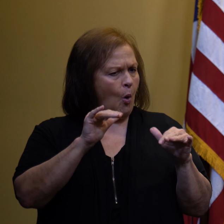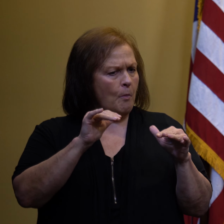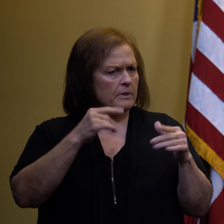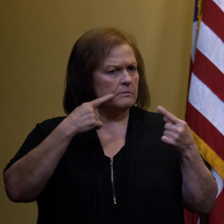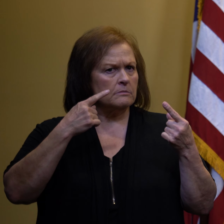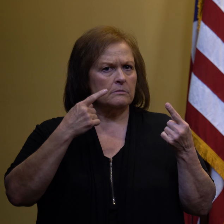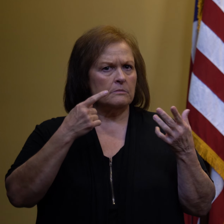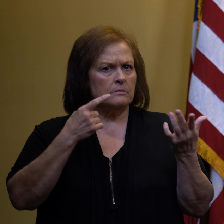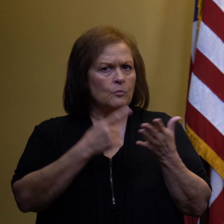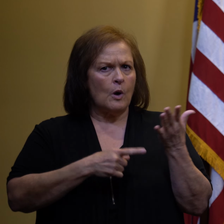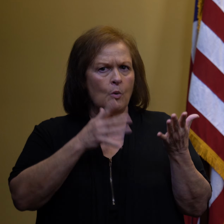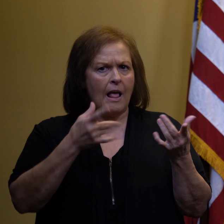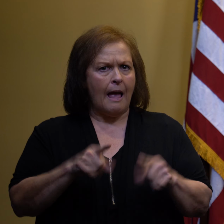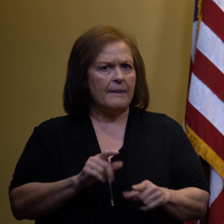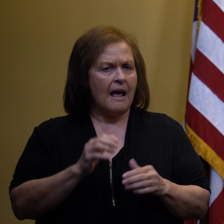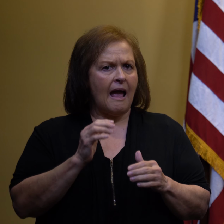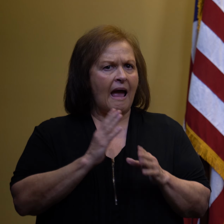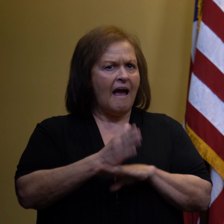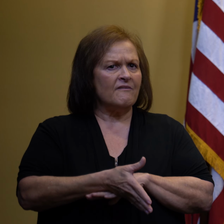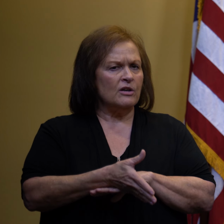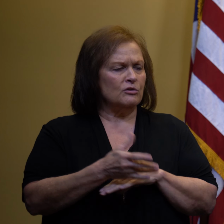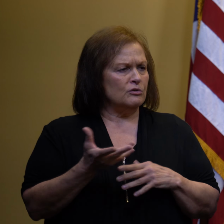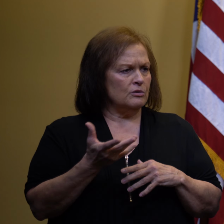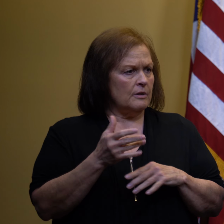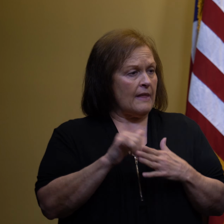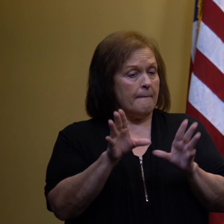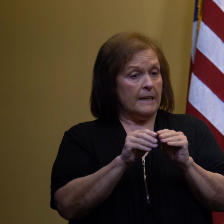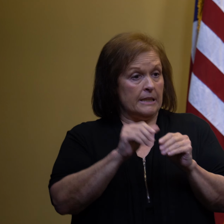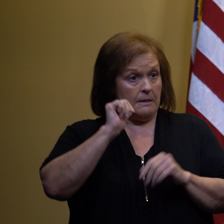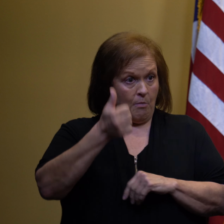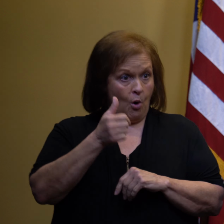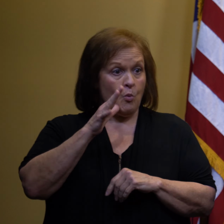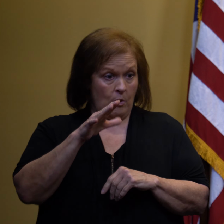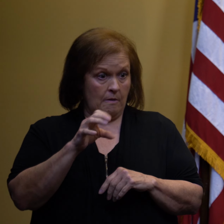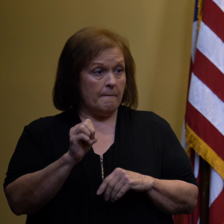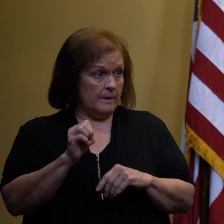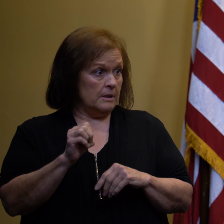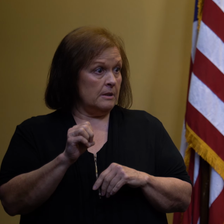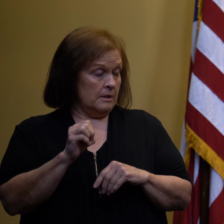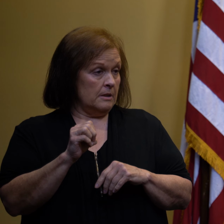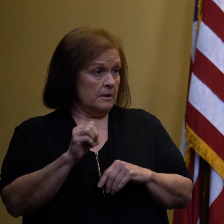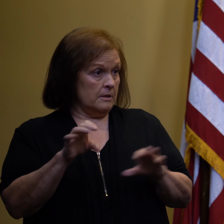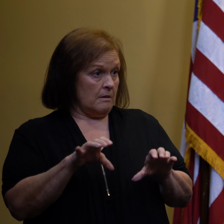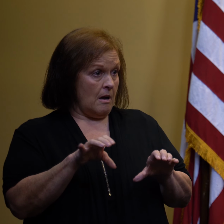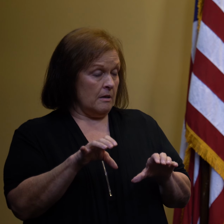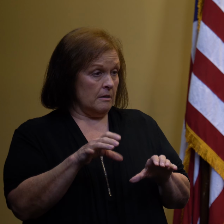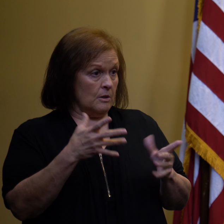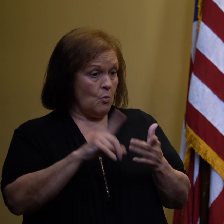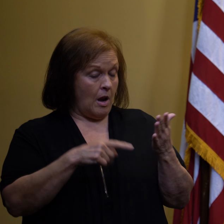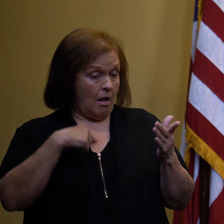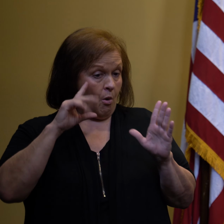it? What will happen after it? Sure. So first of all, the meeting tomorrow will be held, as I mentioned. And what do I hope